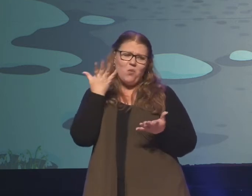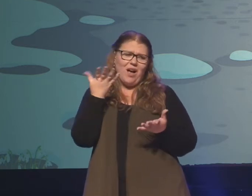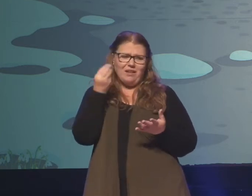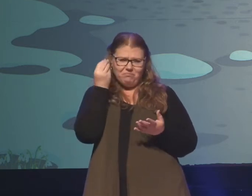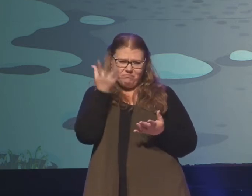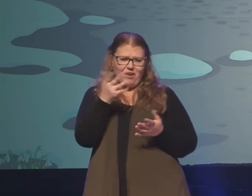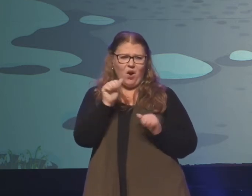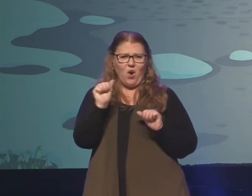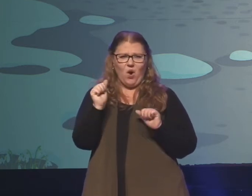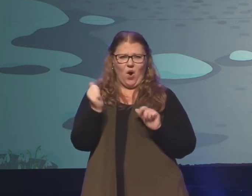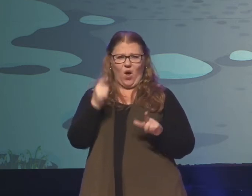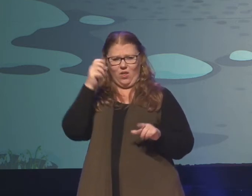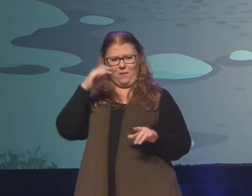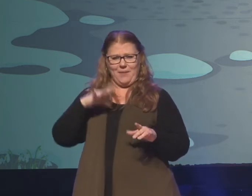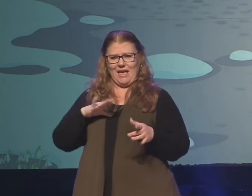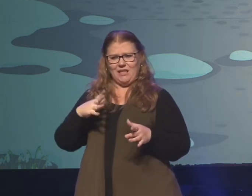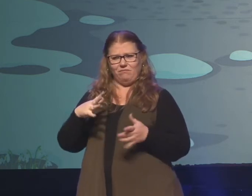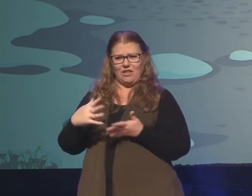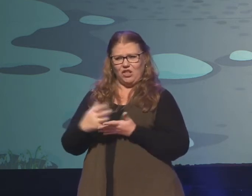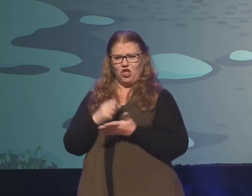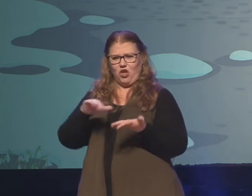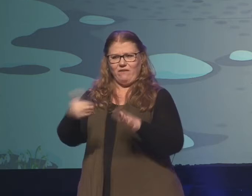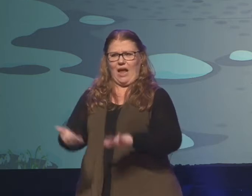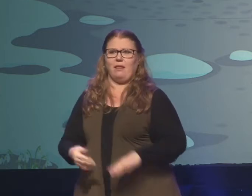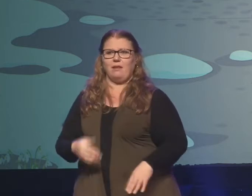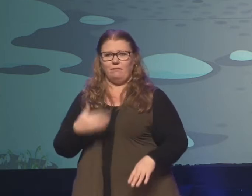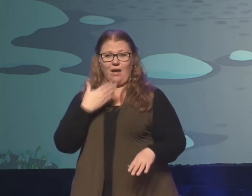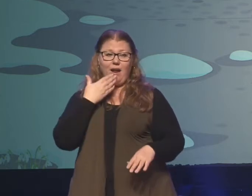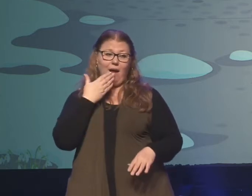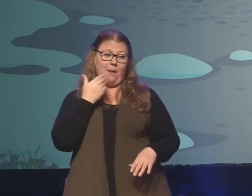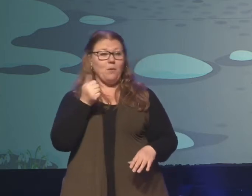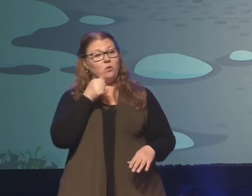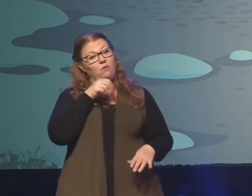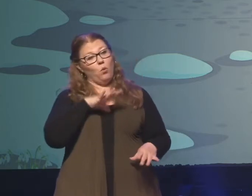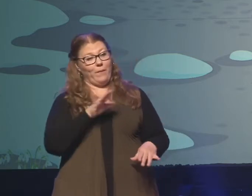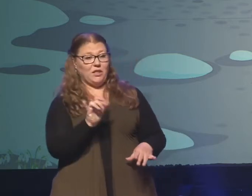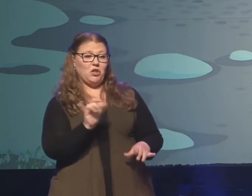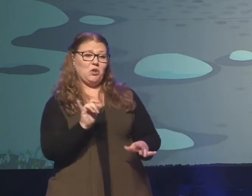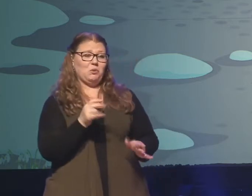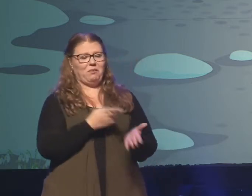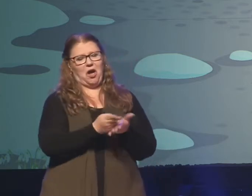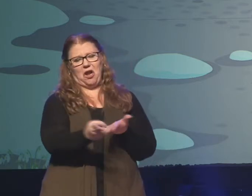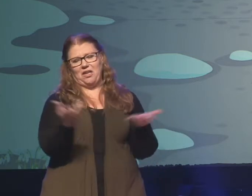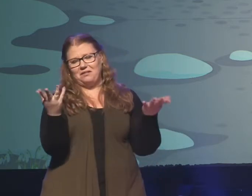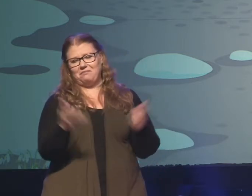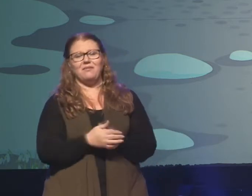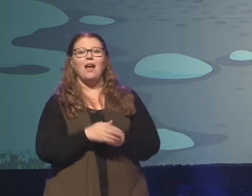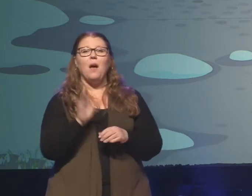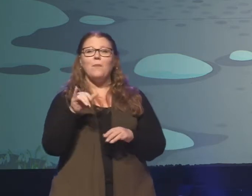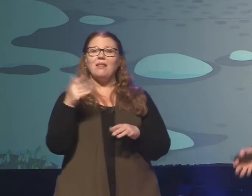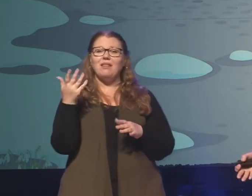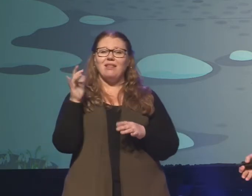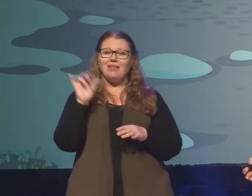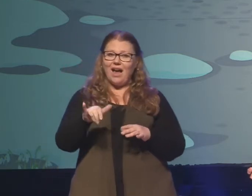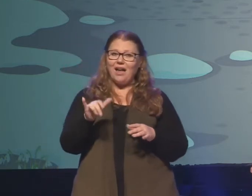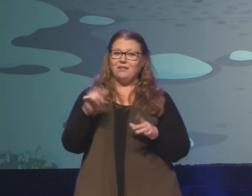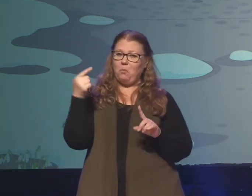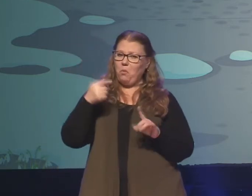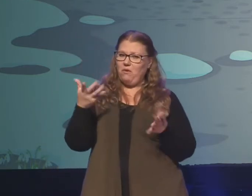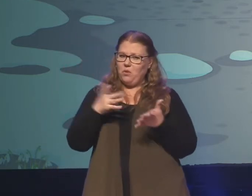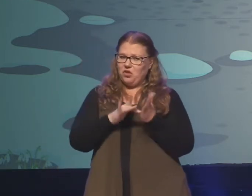you men are deserving of death. And most of you women too, let's be honest. Right, I mean, that's what Jesus does